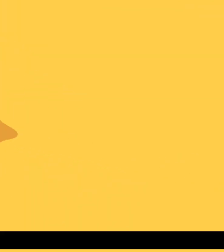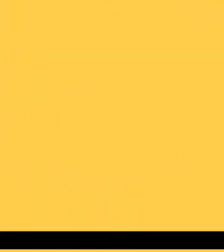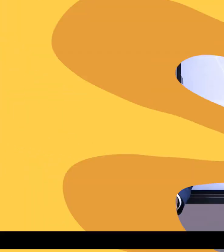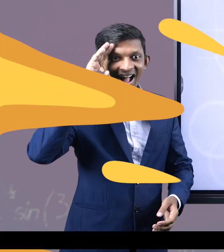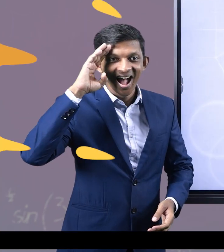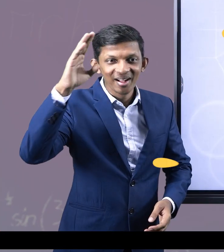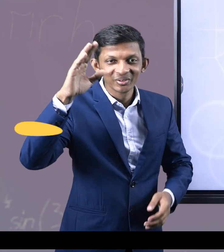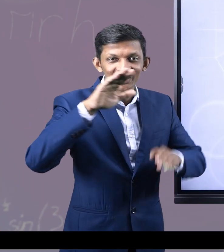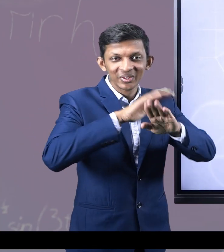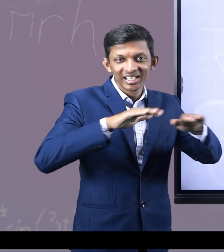Hello children,